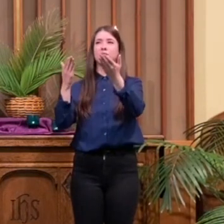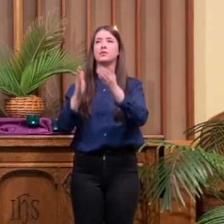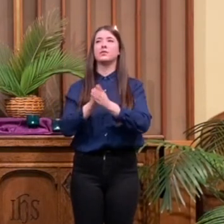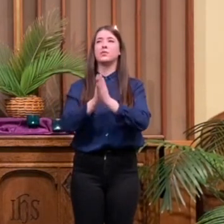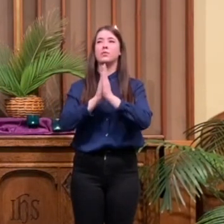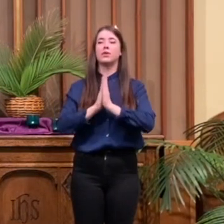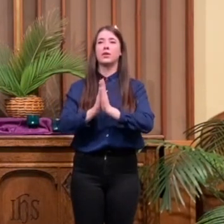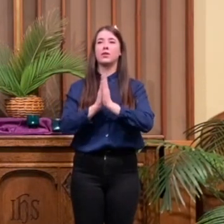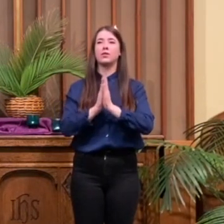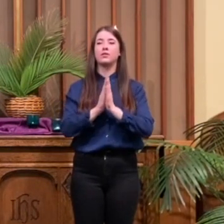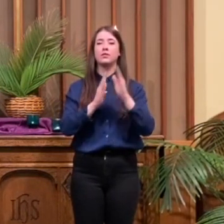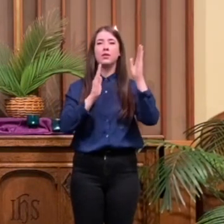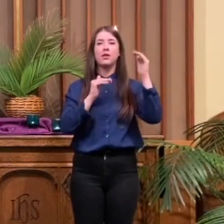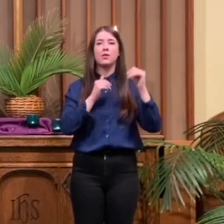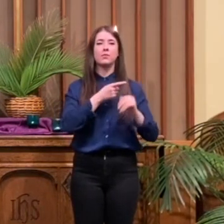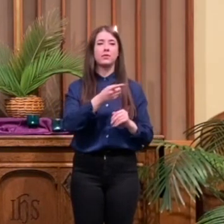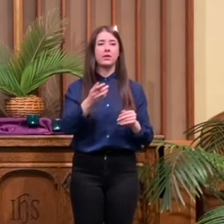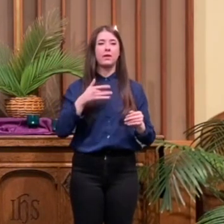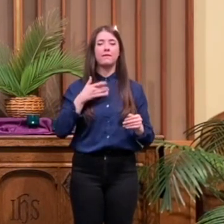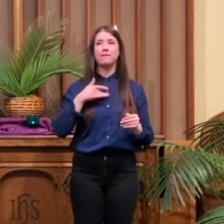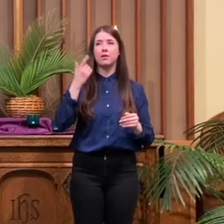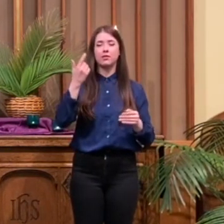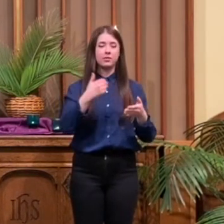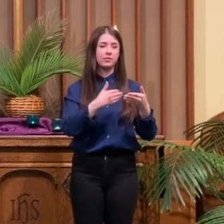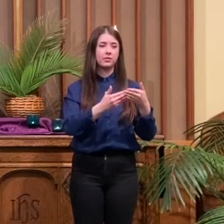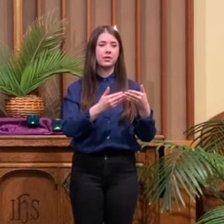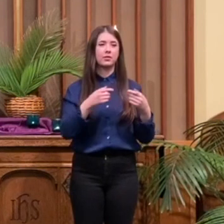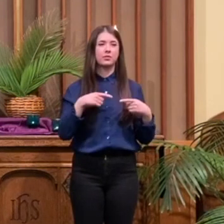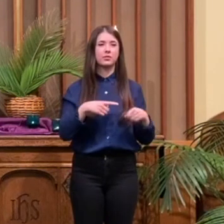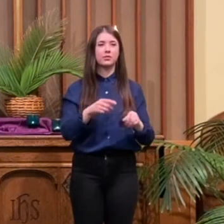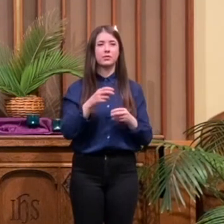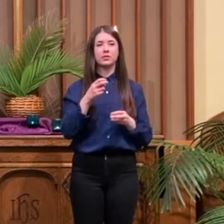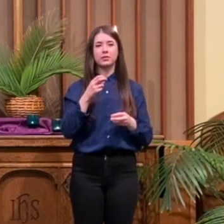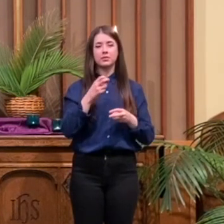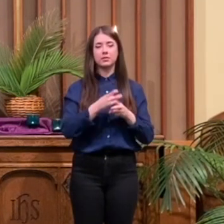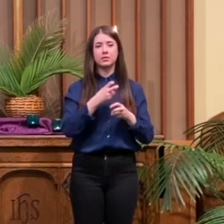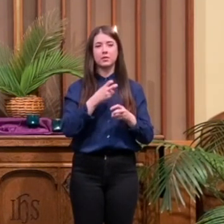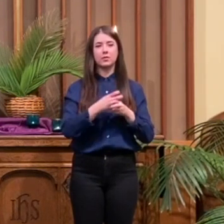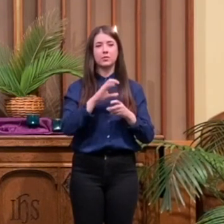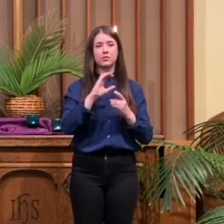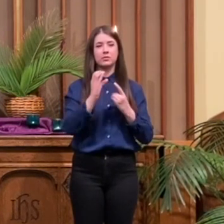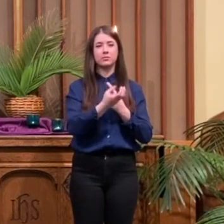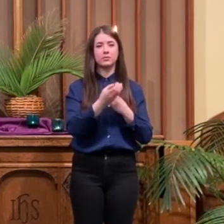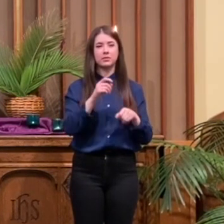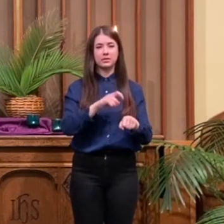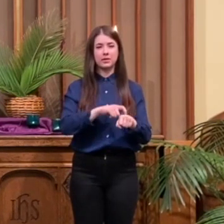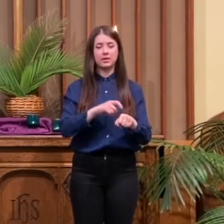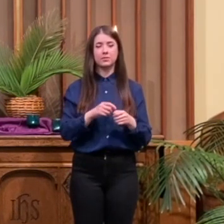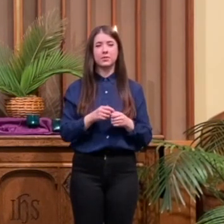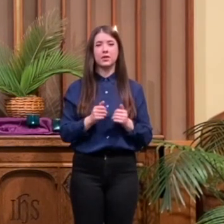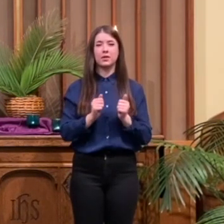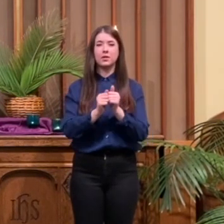prayer and pray that they will sense your nearness in these difficult circumstances and times. Be